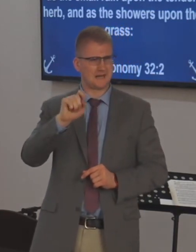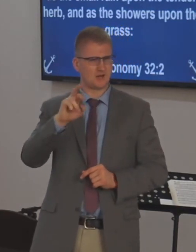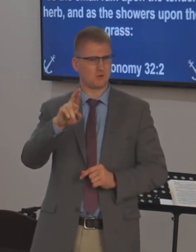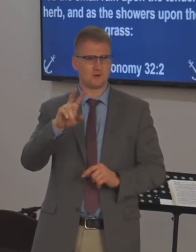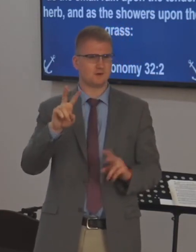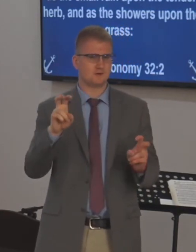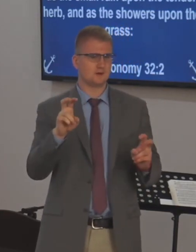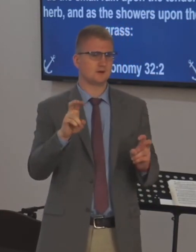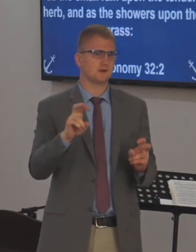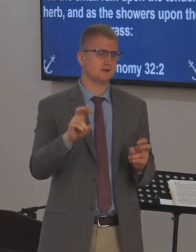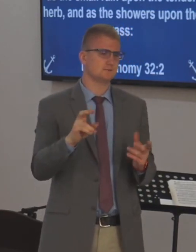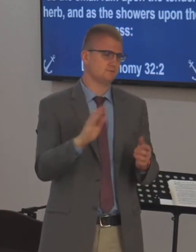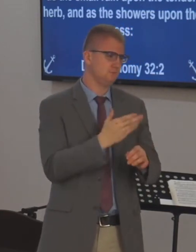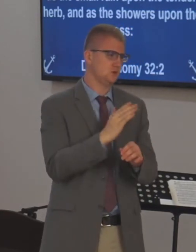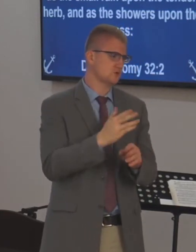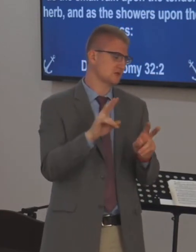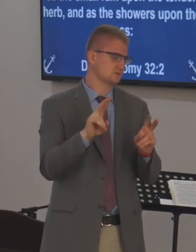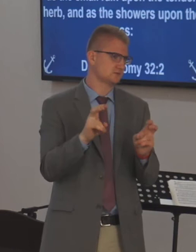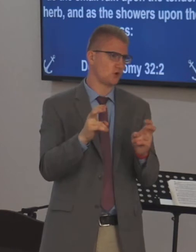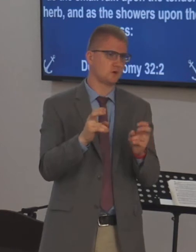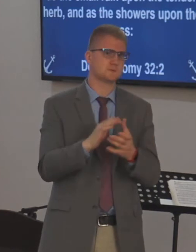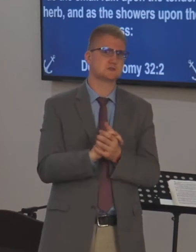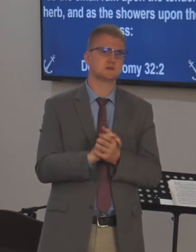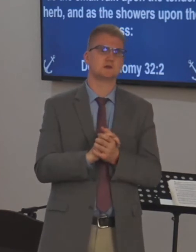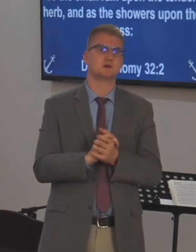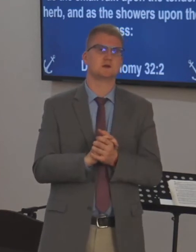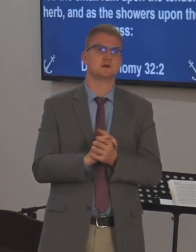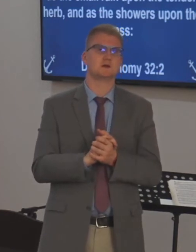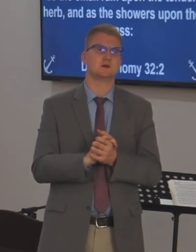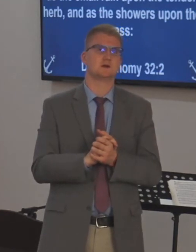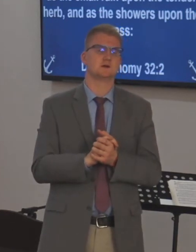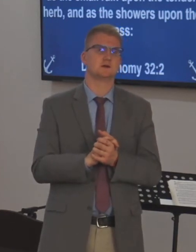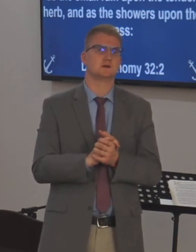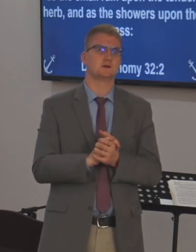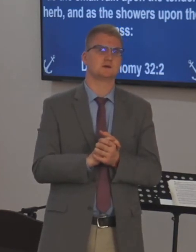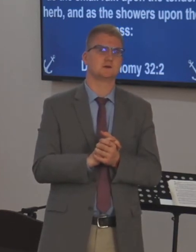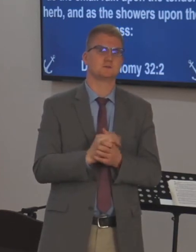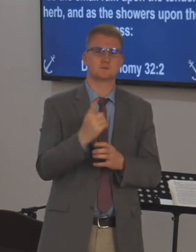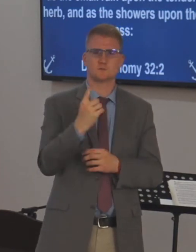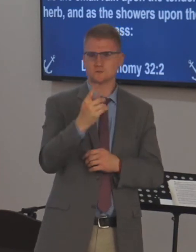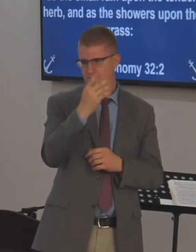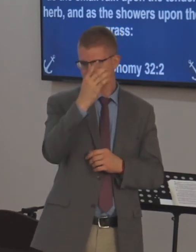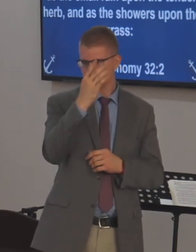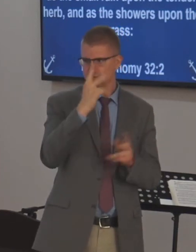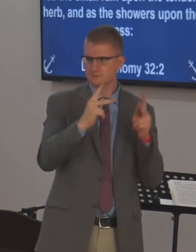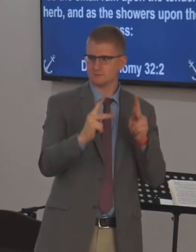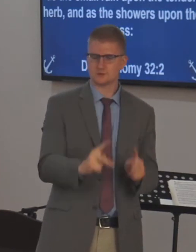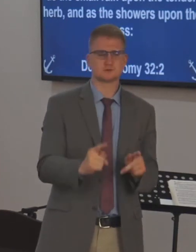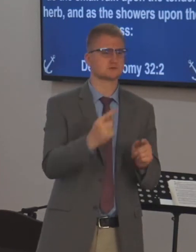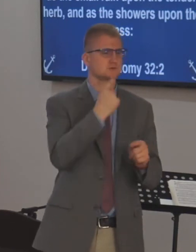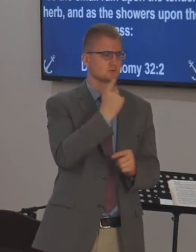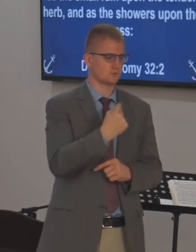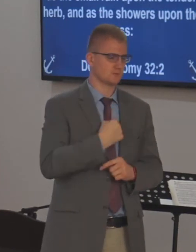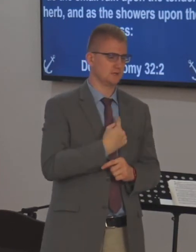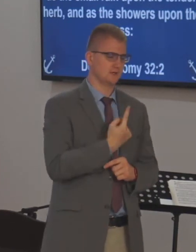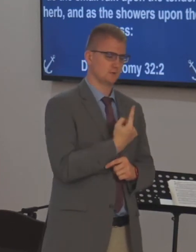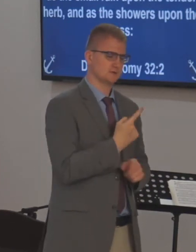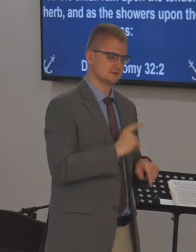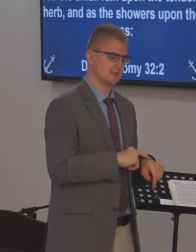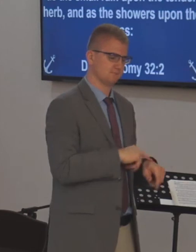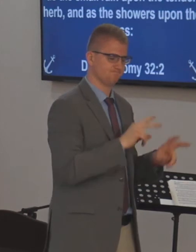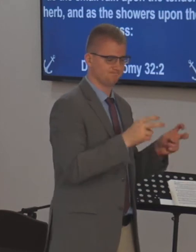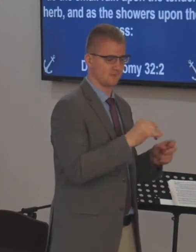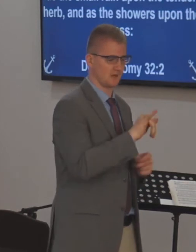word, it's not in the Bible, because somebody told it to me one time, it's called iambic pentameter. It's a word that describes